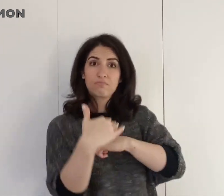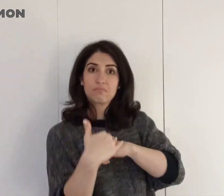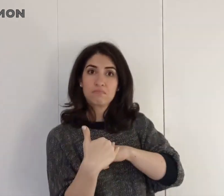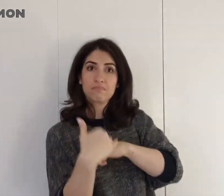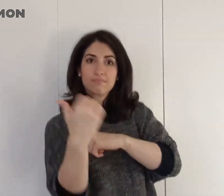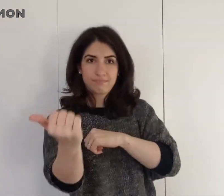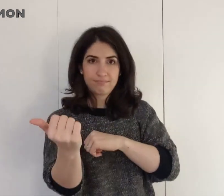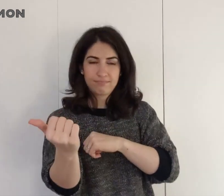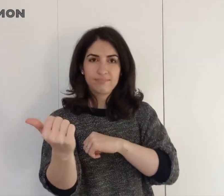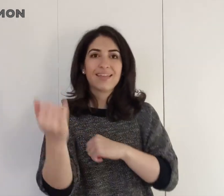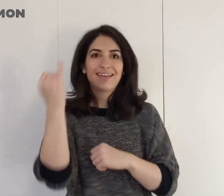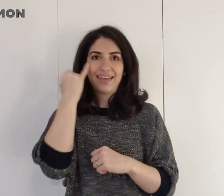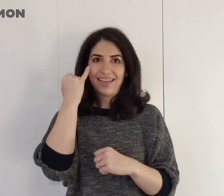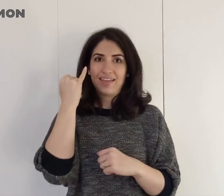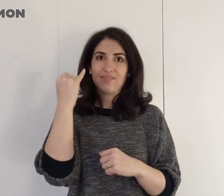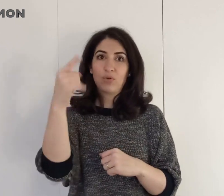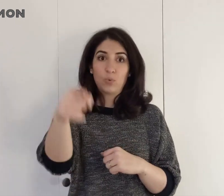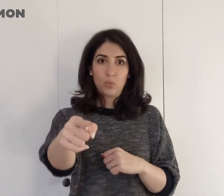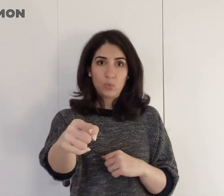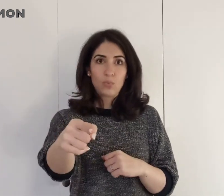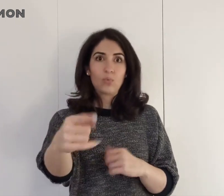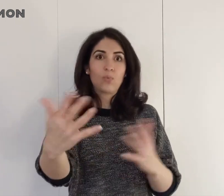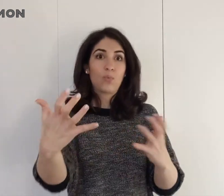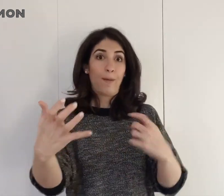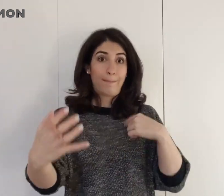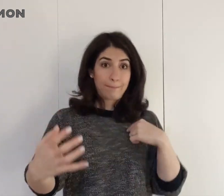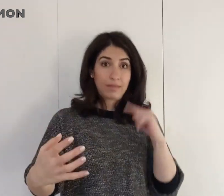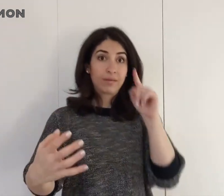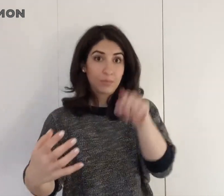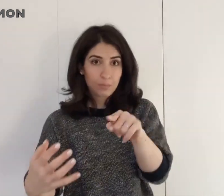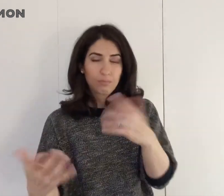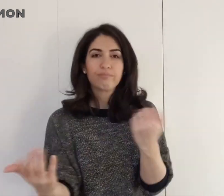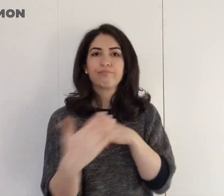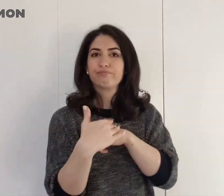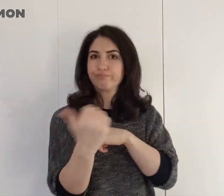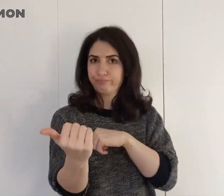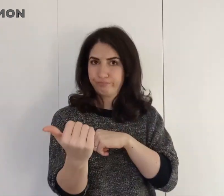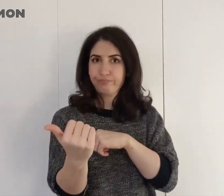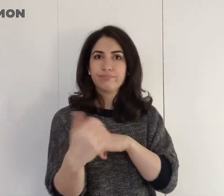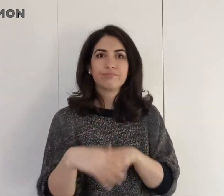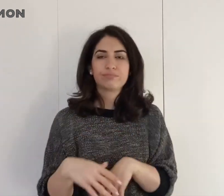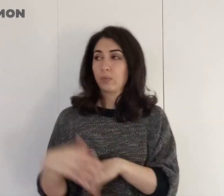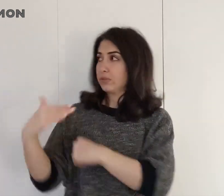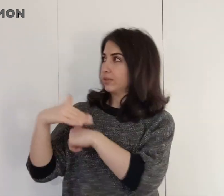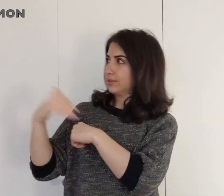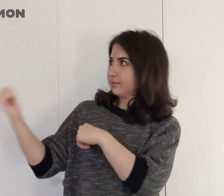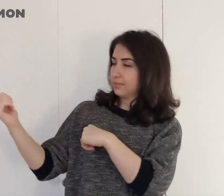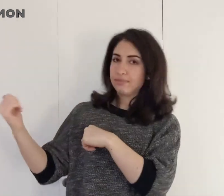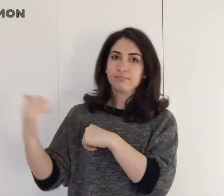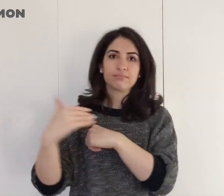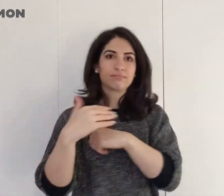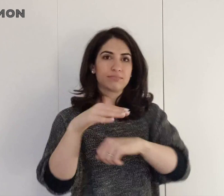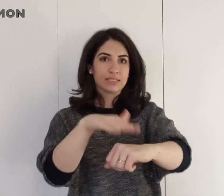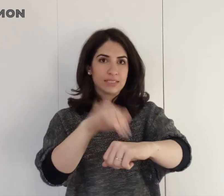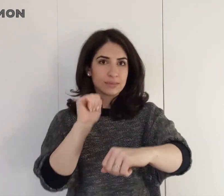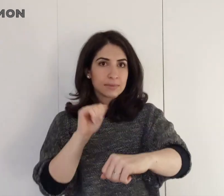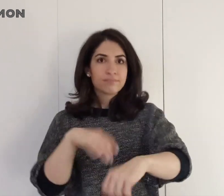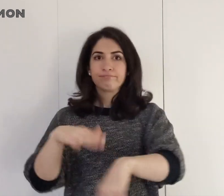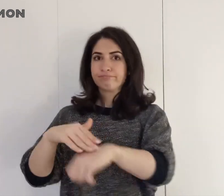You can also summon me. If you want me to come to you, summon. Or they summon.